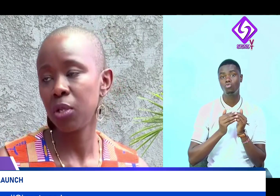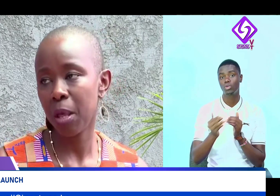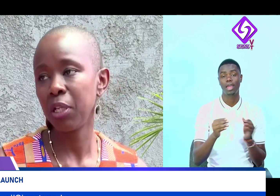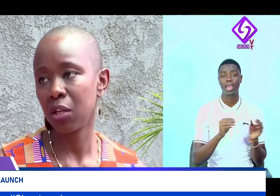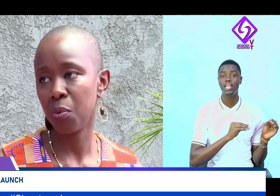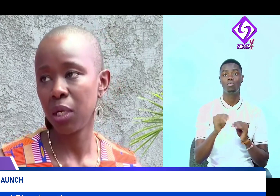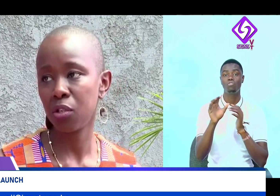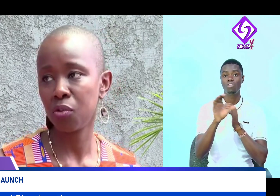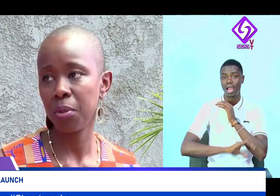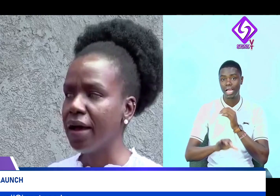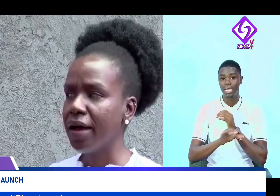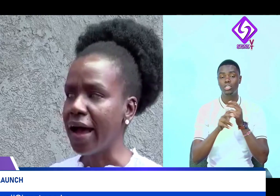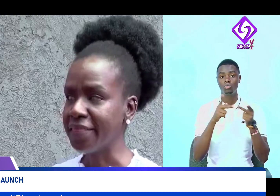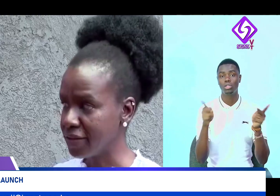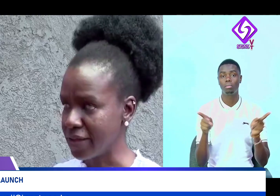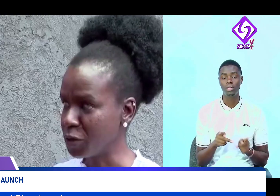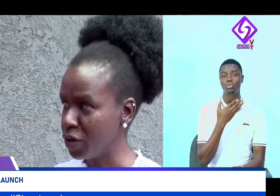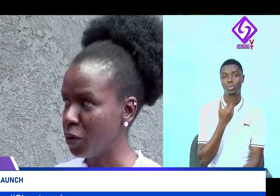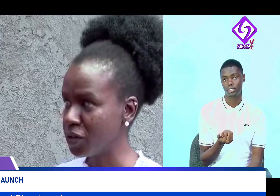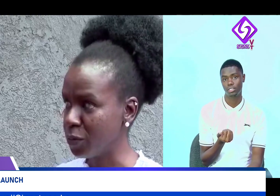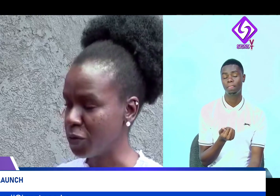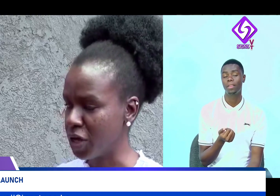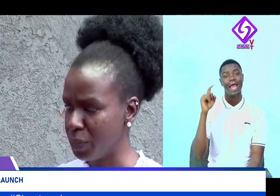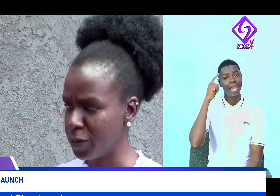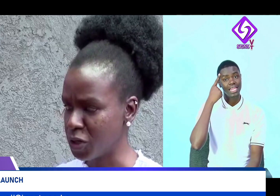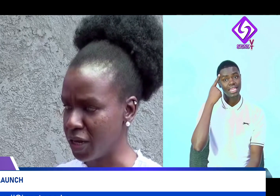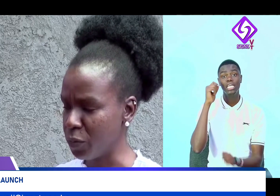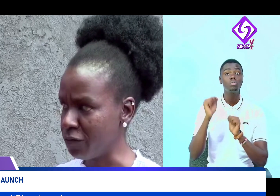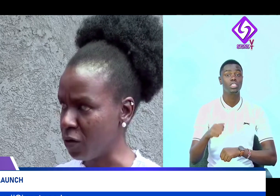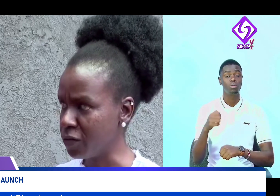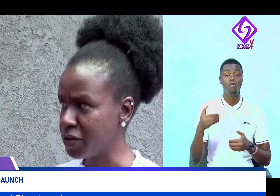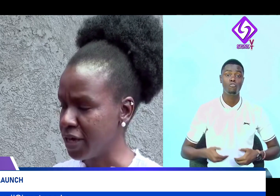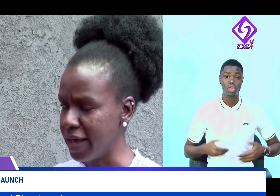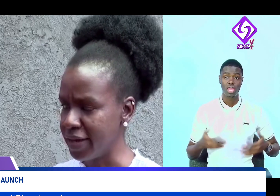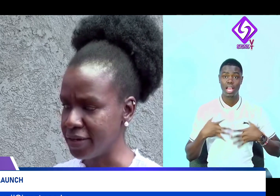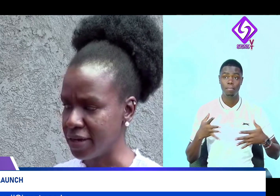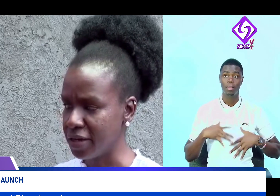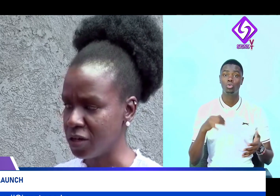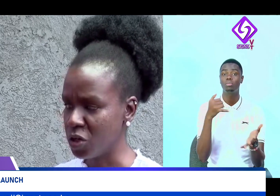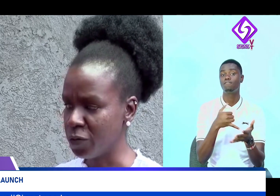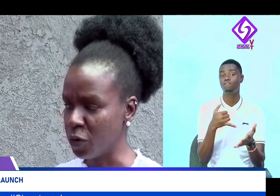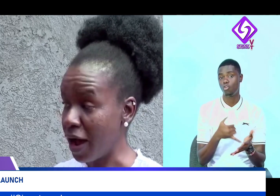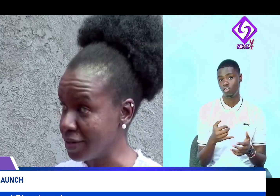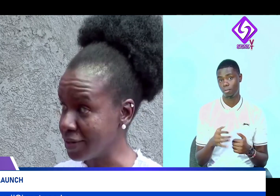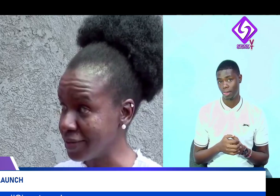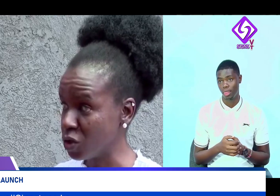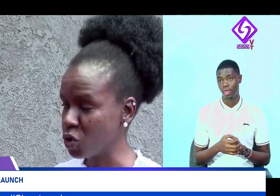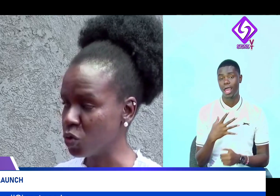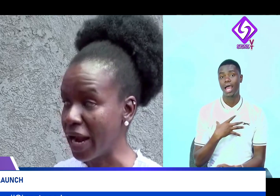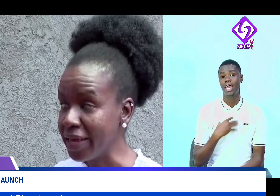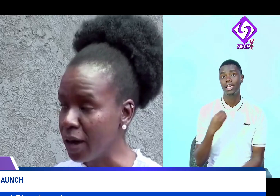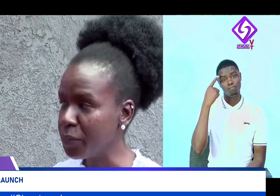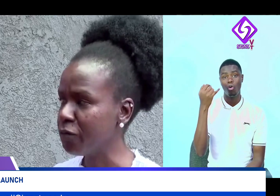the place that we want it to be. I think it's absolutely possible for young people to get more involved and for artists to rally up